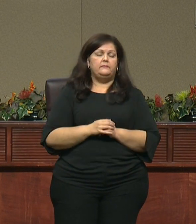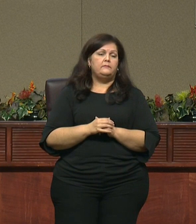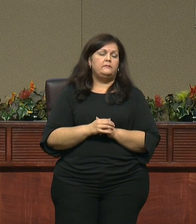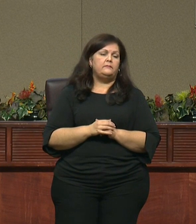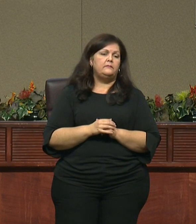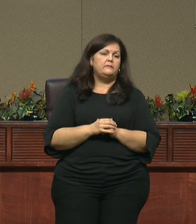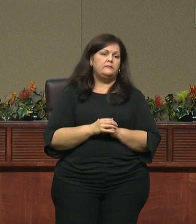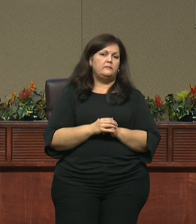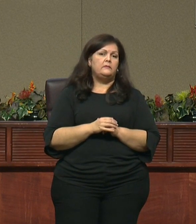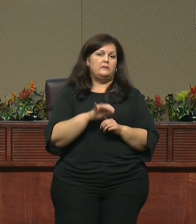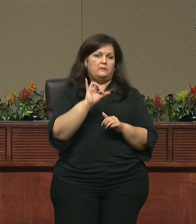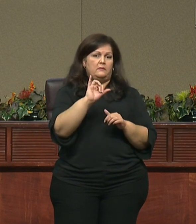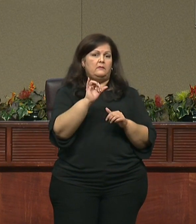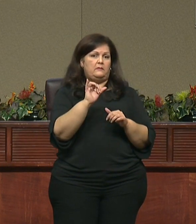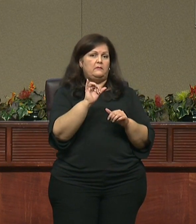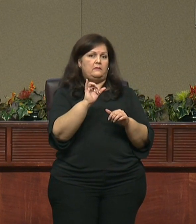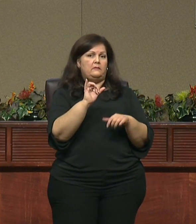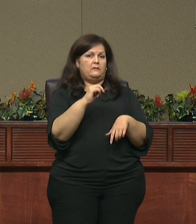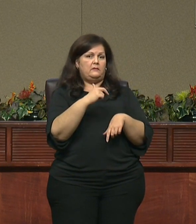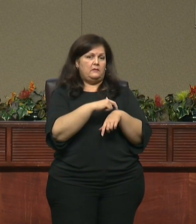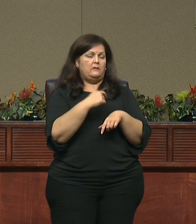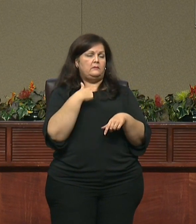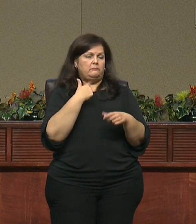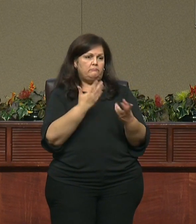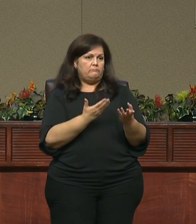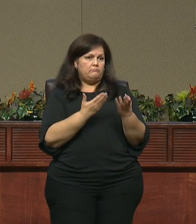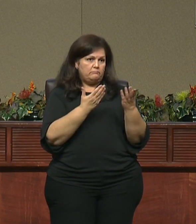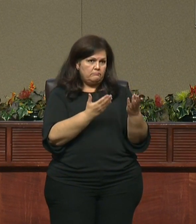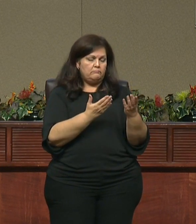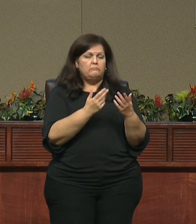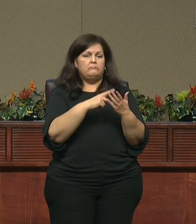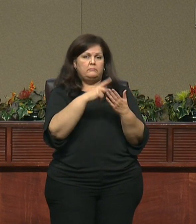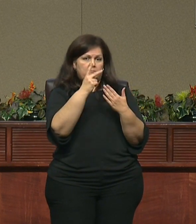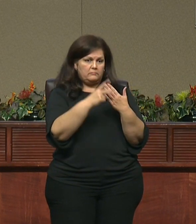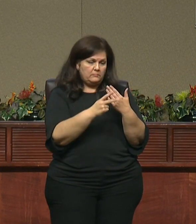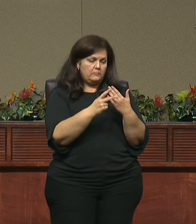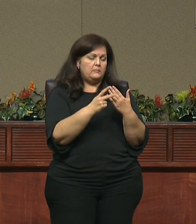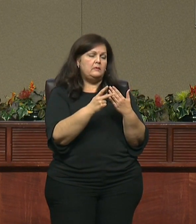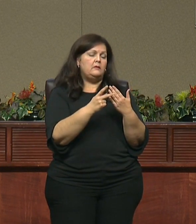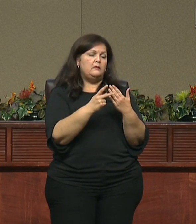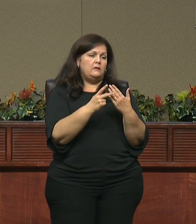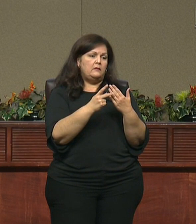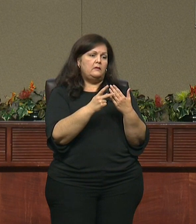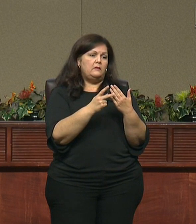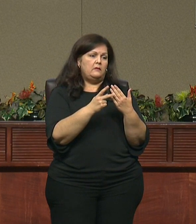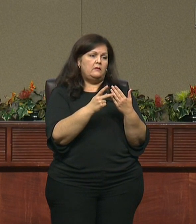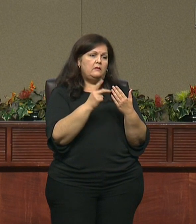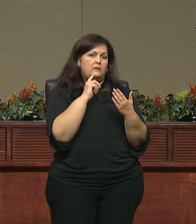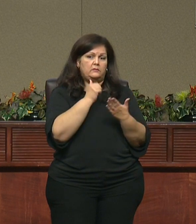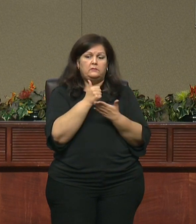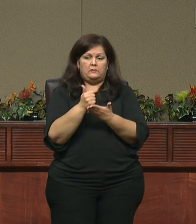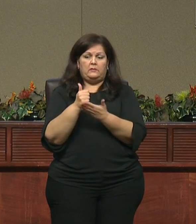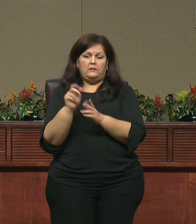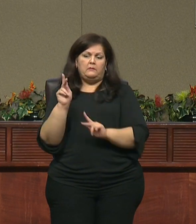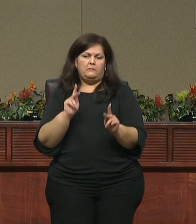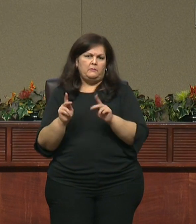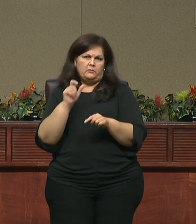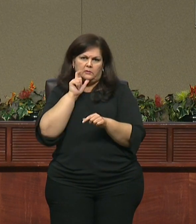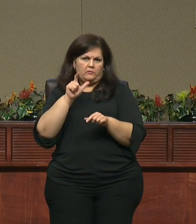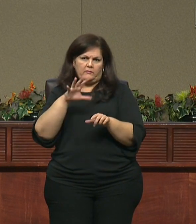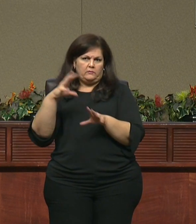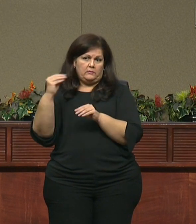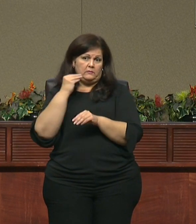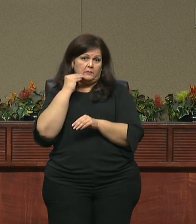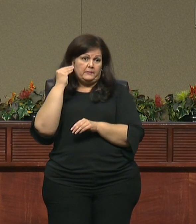So at that time, we will unveil a program that for eviction diversion here within